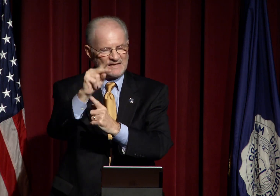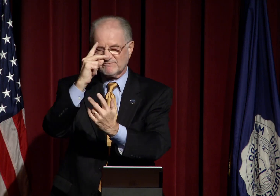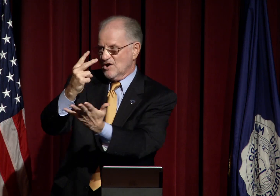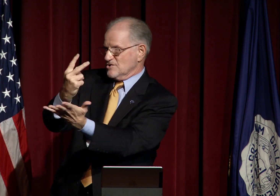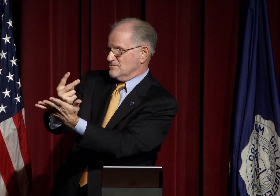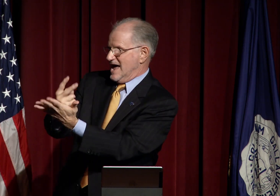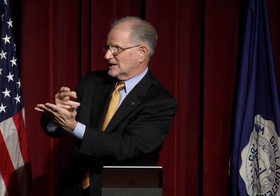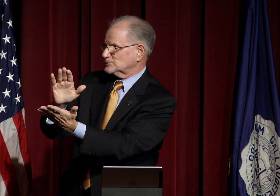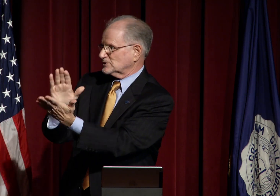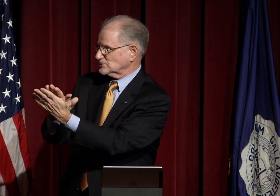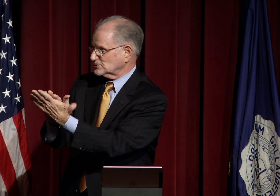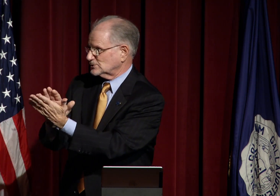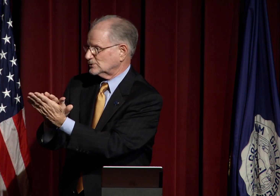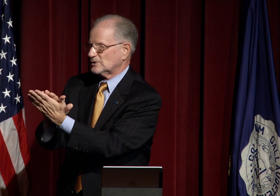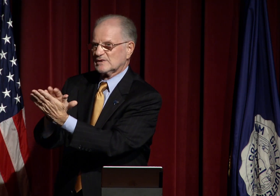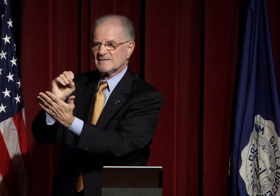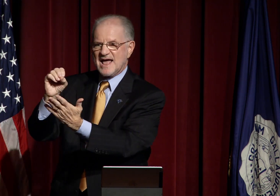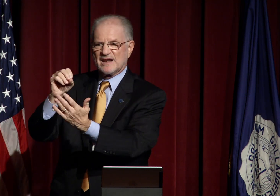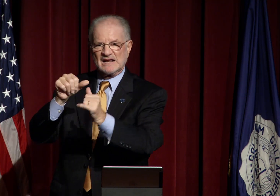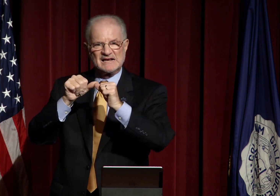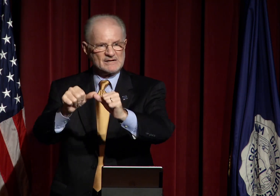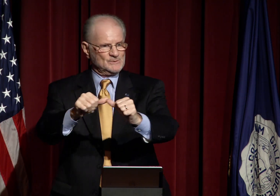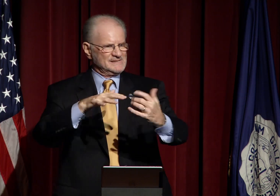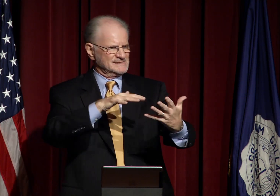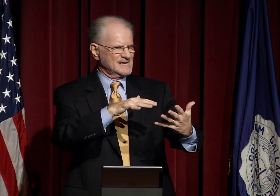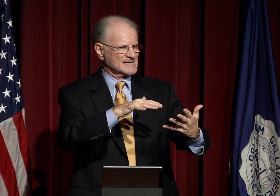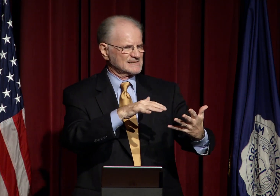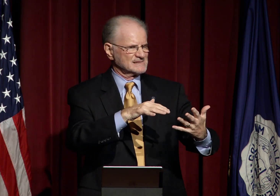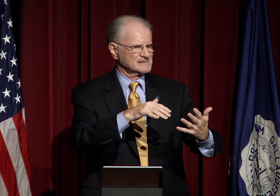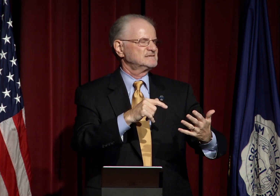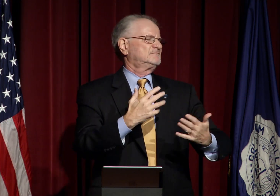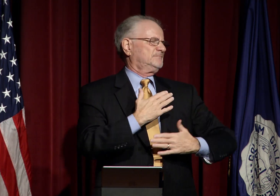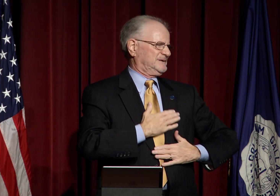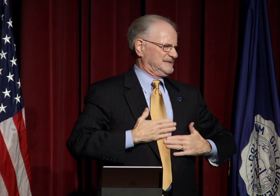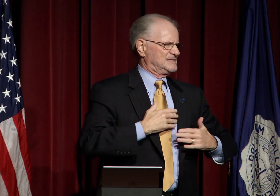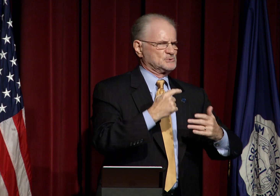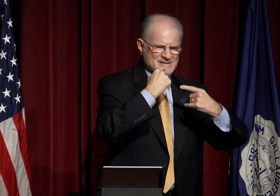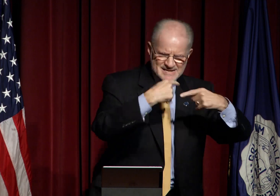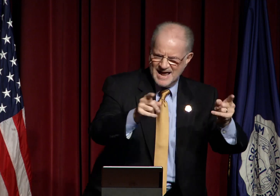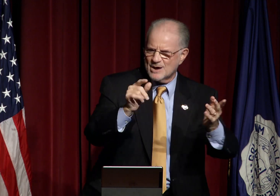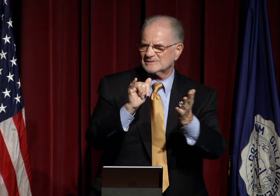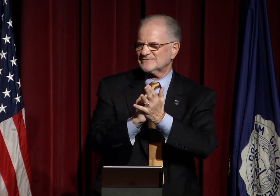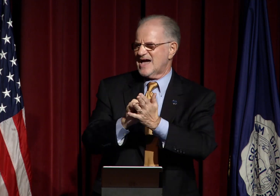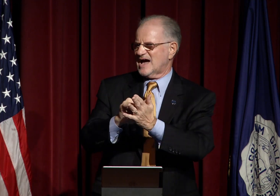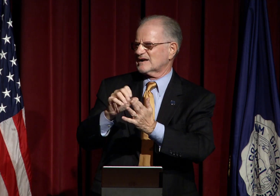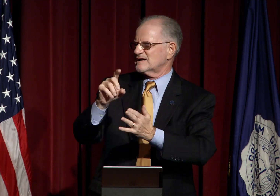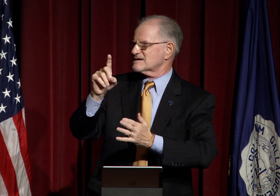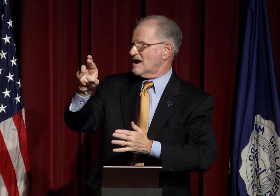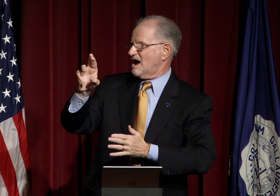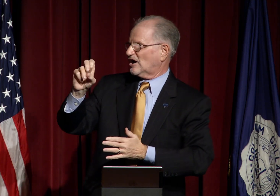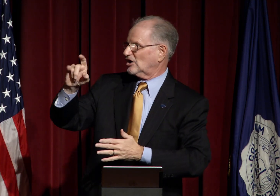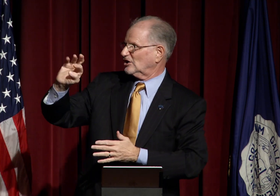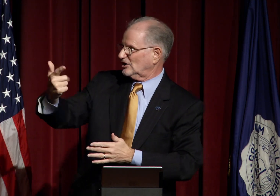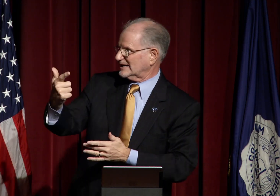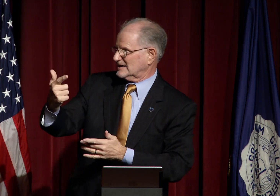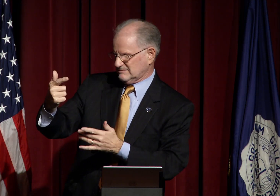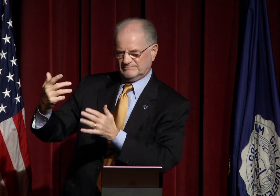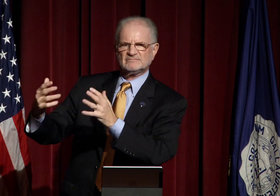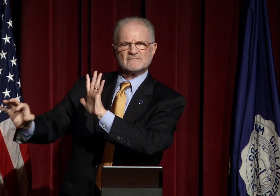left a vacancy, the Dean of the Graduate School and Continuing Studies. And we're pleased to announce that Dr.